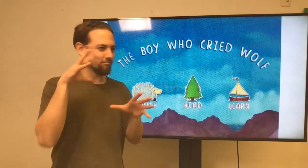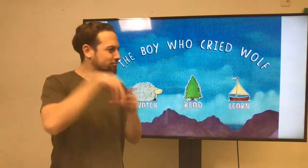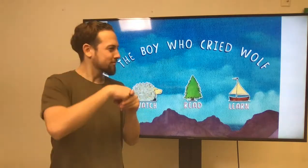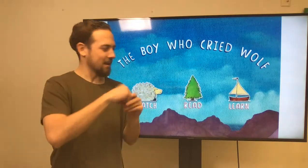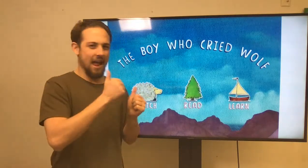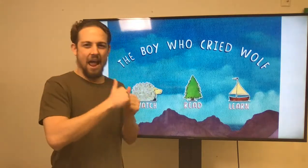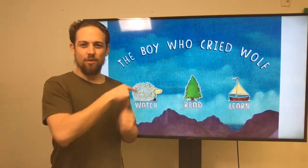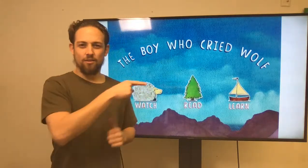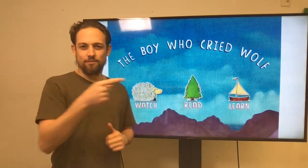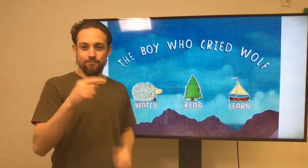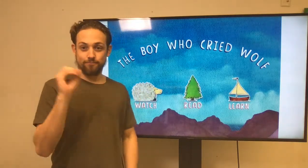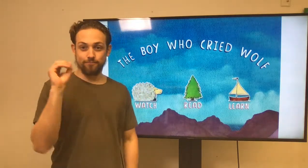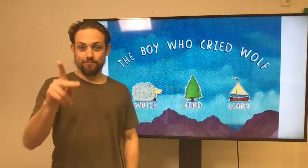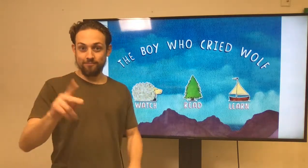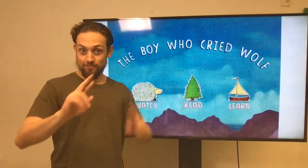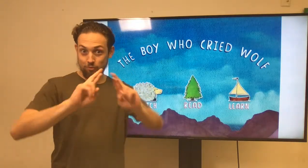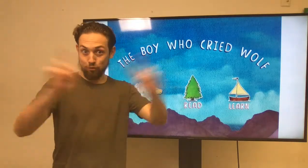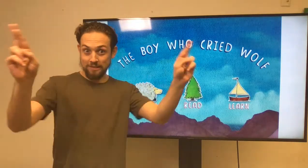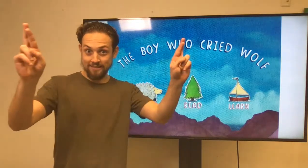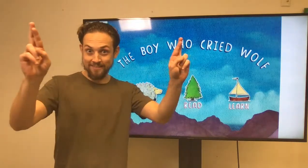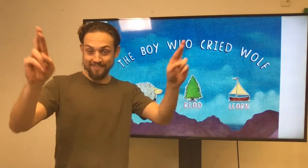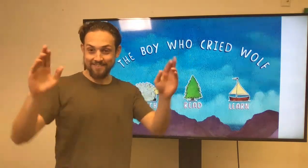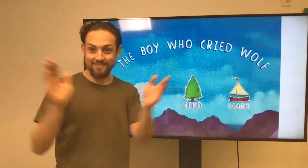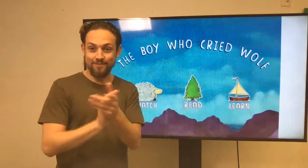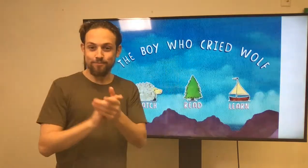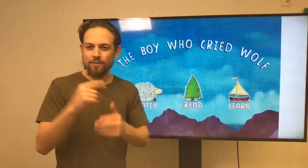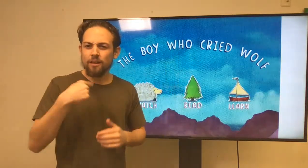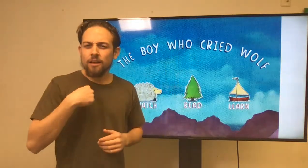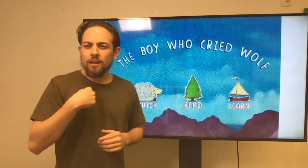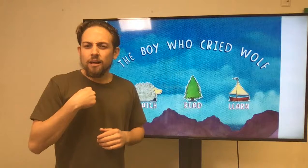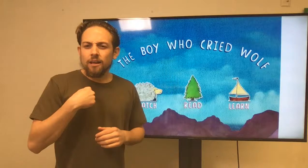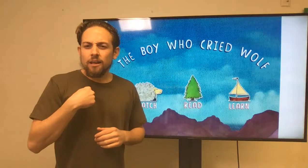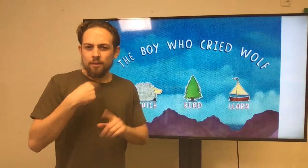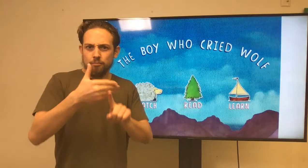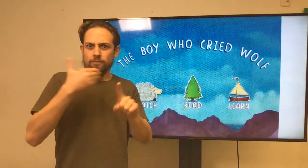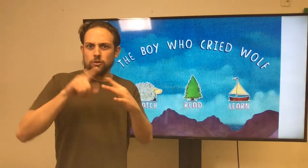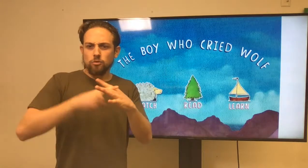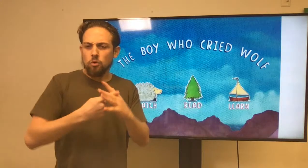Today, our theme will be time and how it's shown in The Boy Who Cried Wolf. Are you ready?